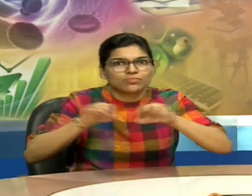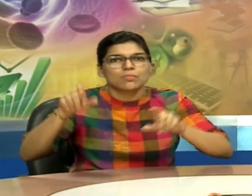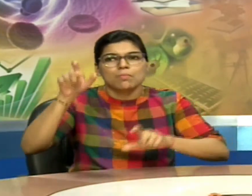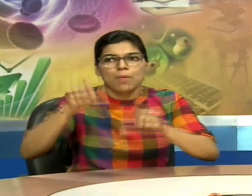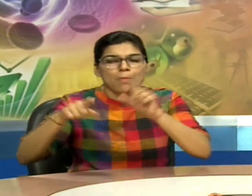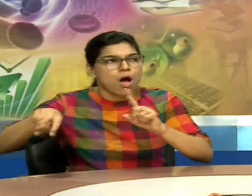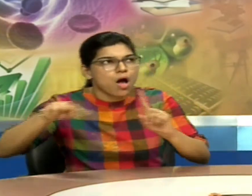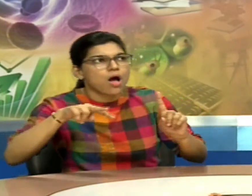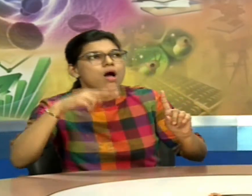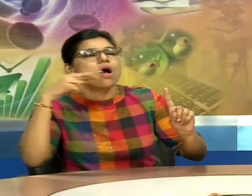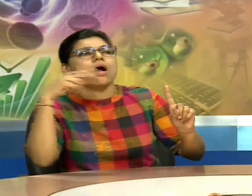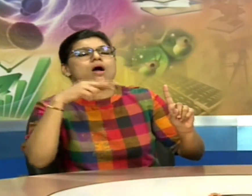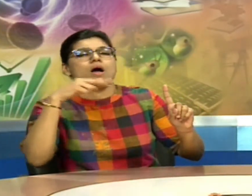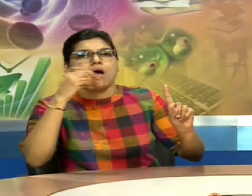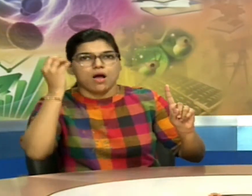and